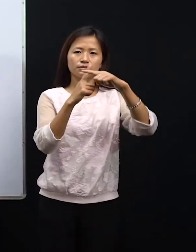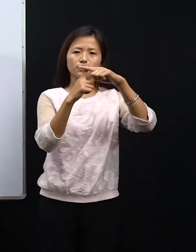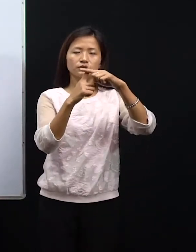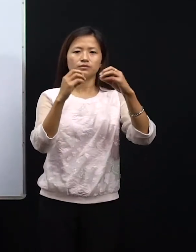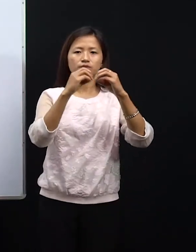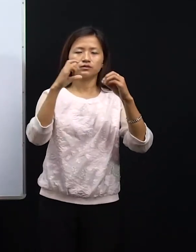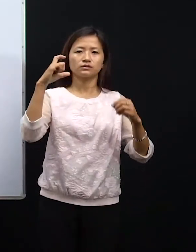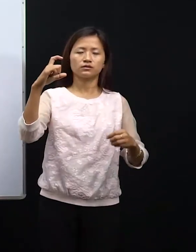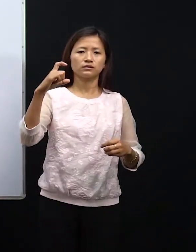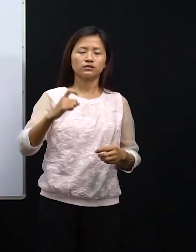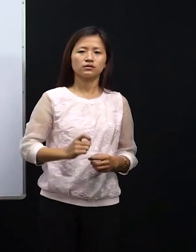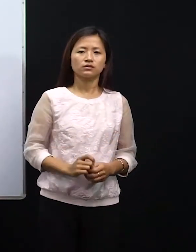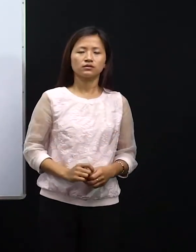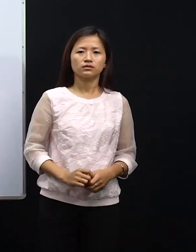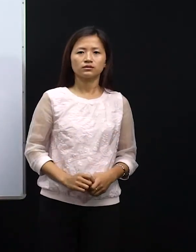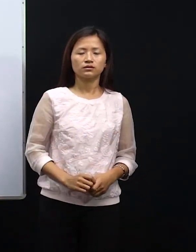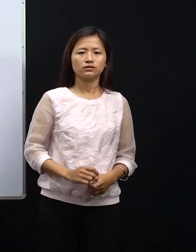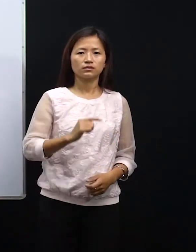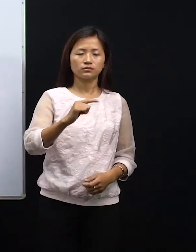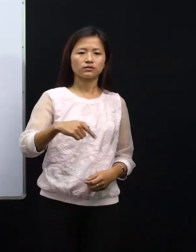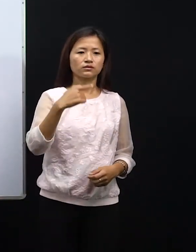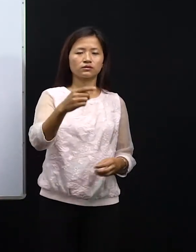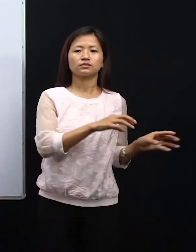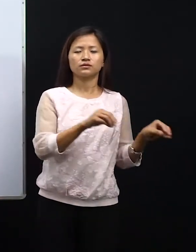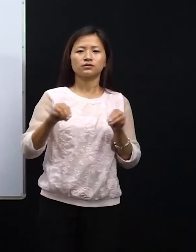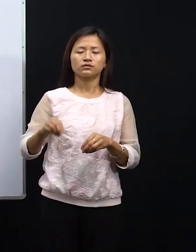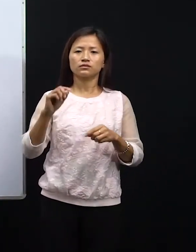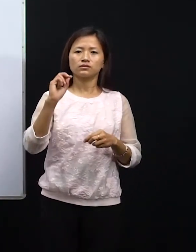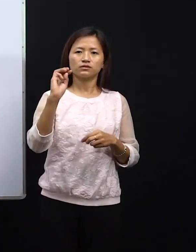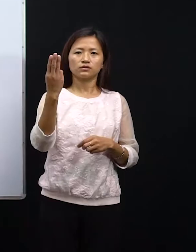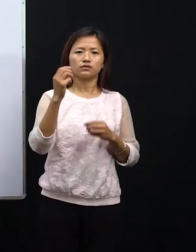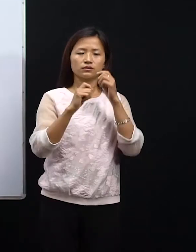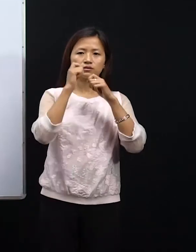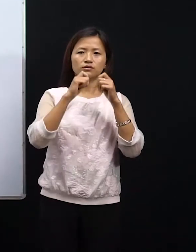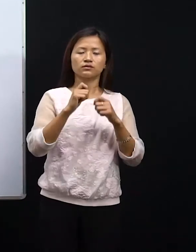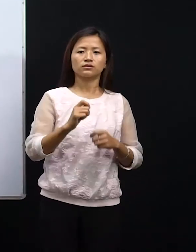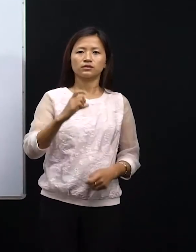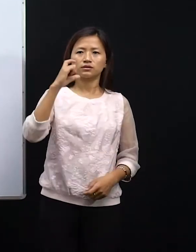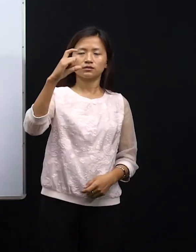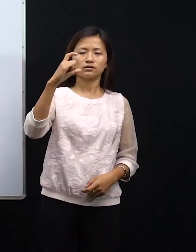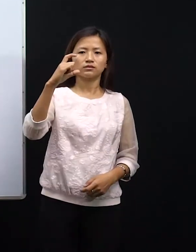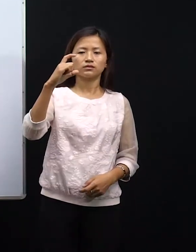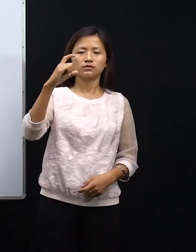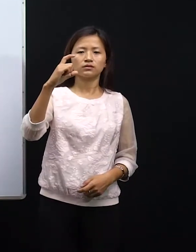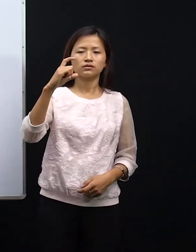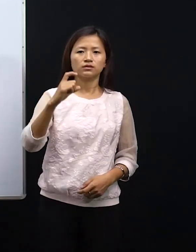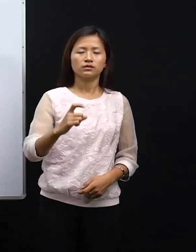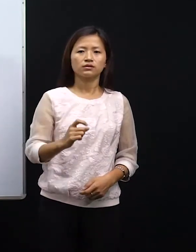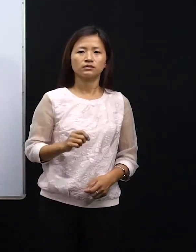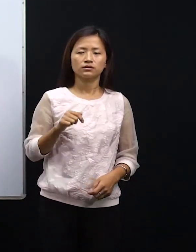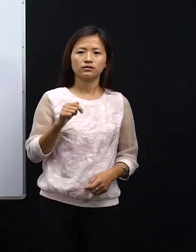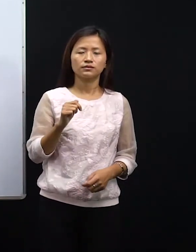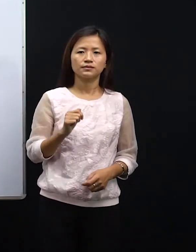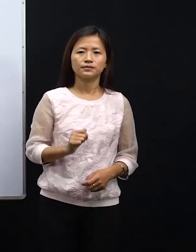bc. Alright, now let's move on to the third expression. It starts with c, so we have a c